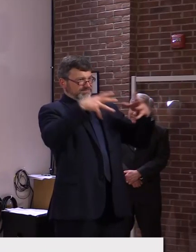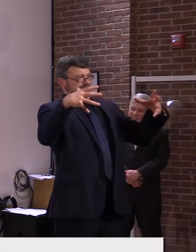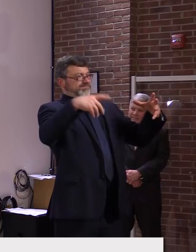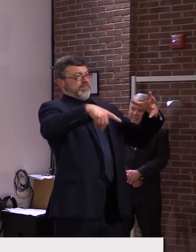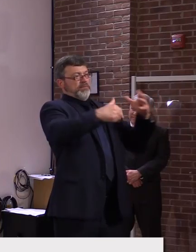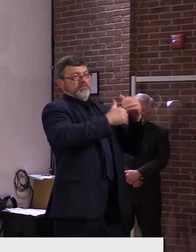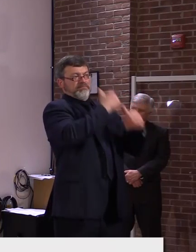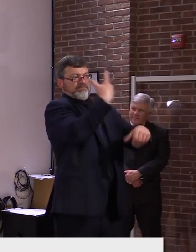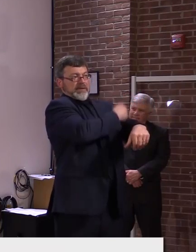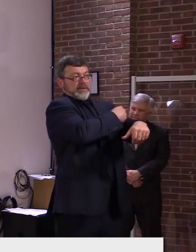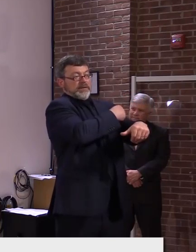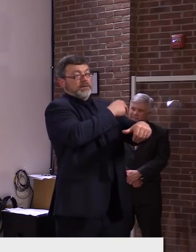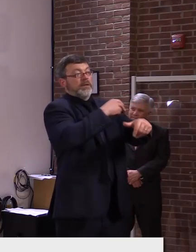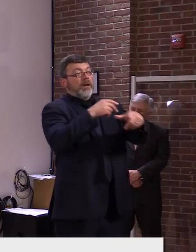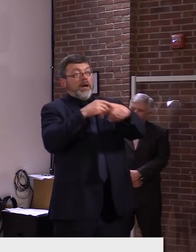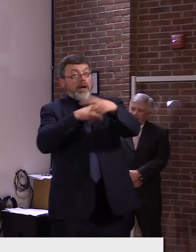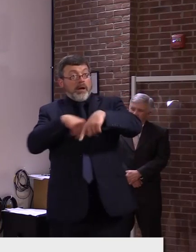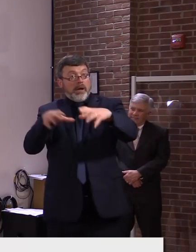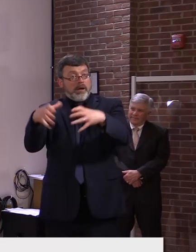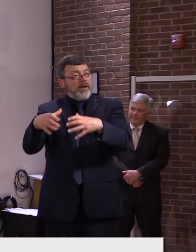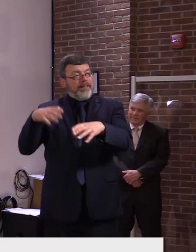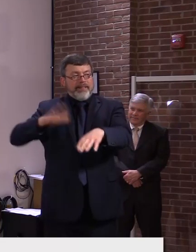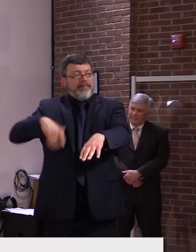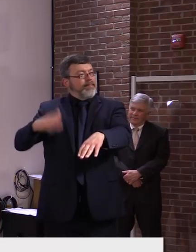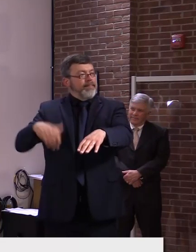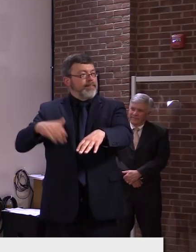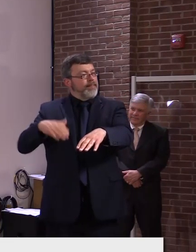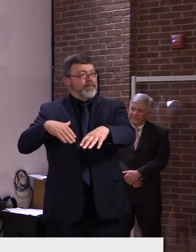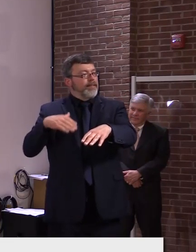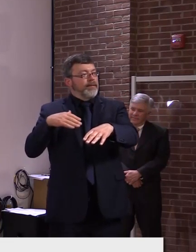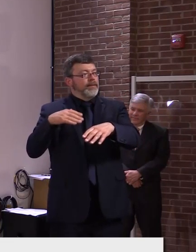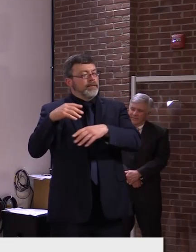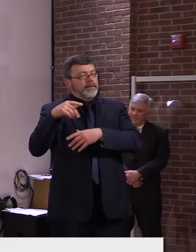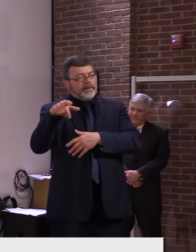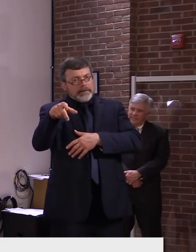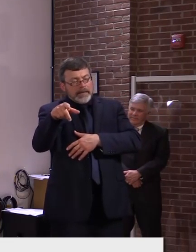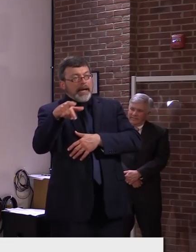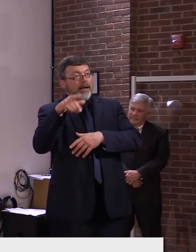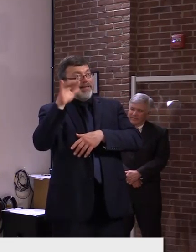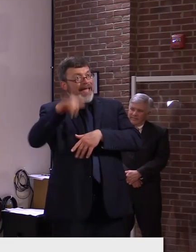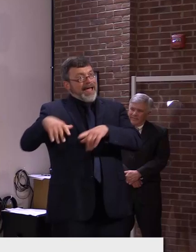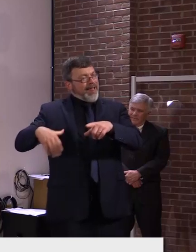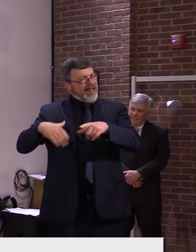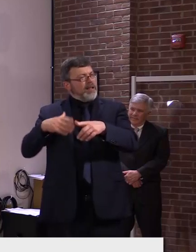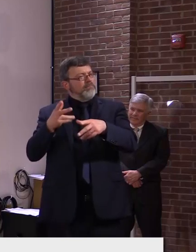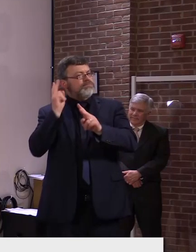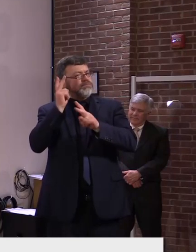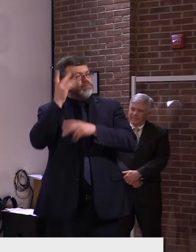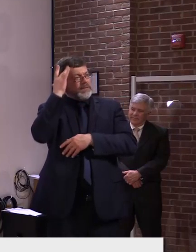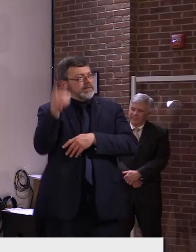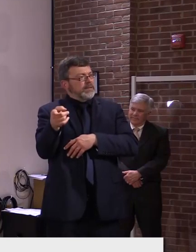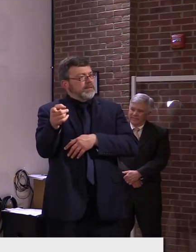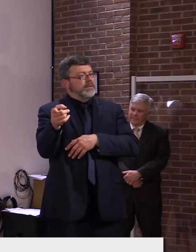vaccine has been substantial. And I think we should just use that as the take-home message. I would say